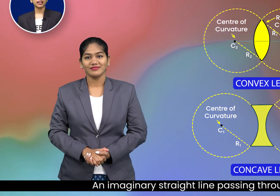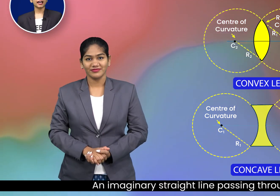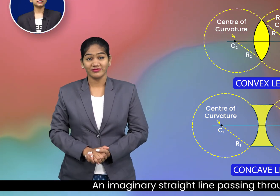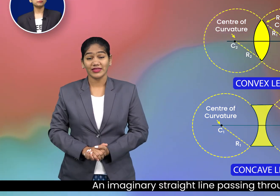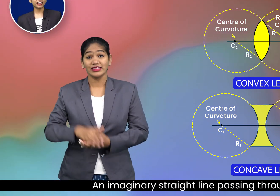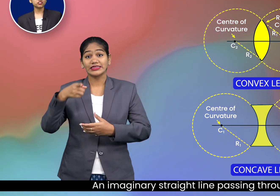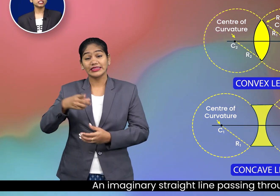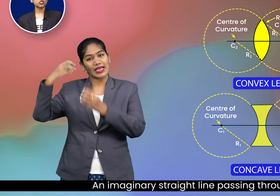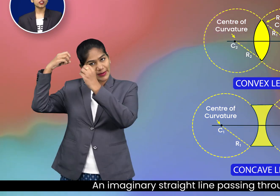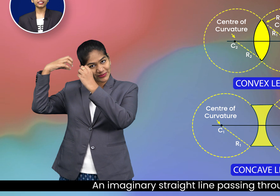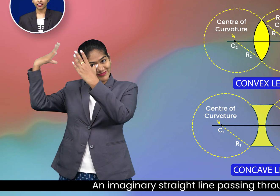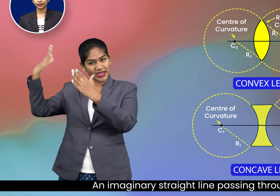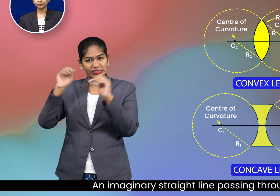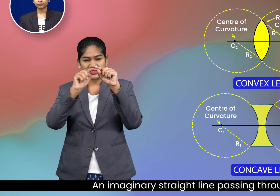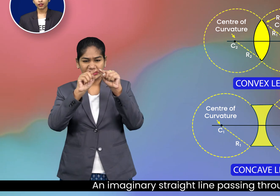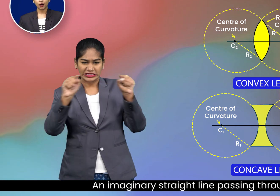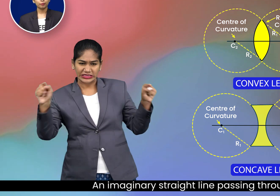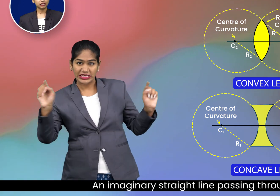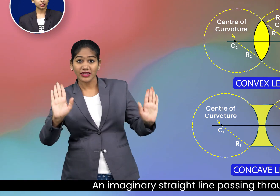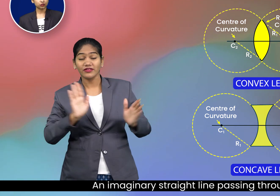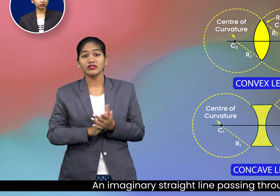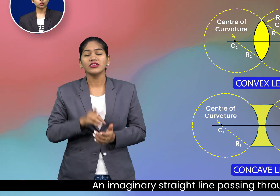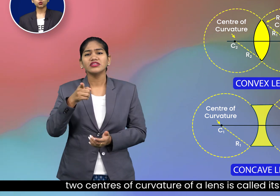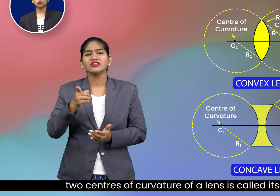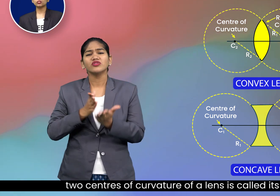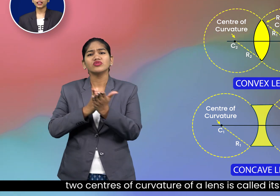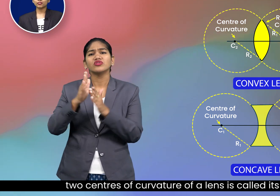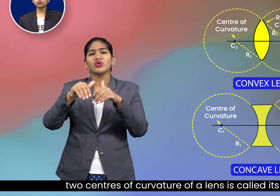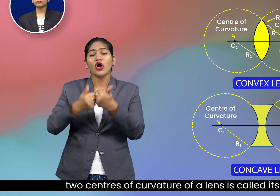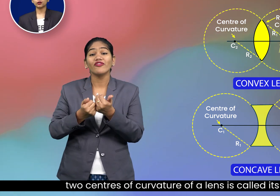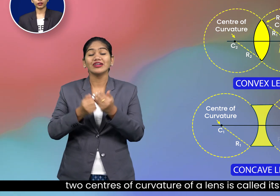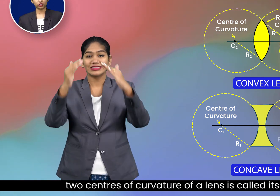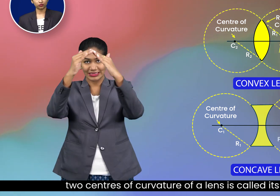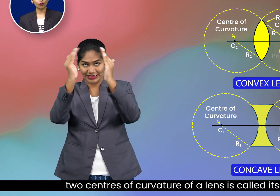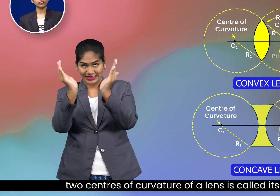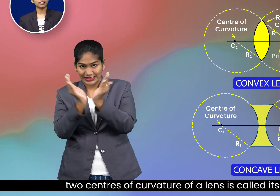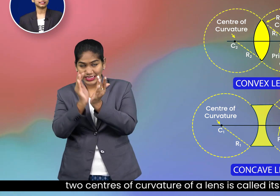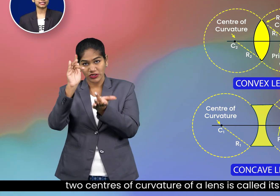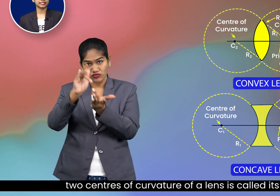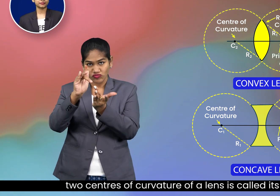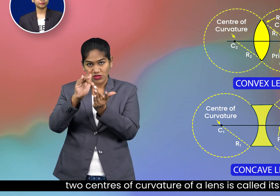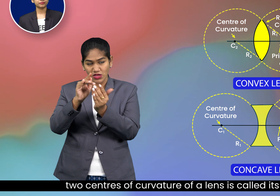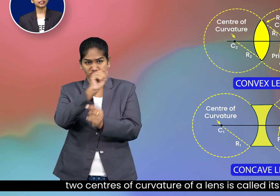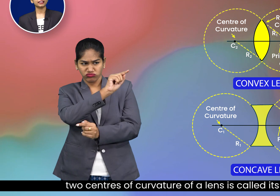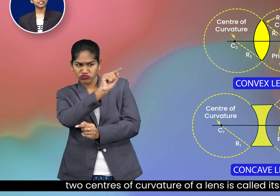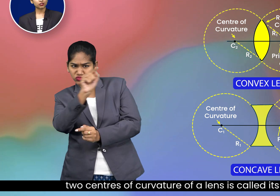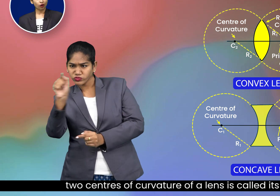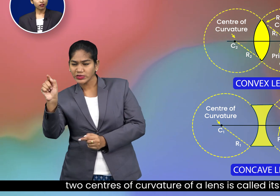An imaginary straight line passing through the two centers of curvature of a lens is called